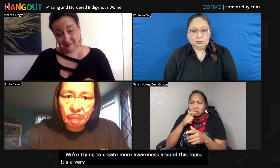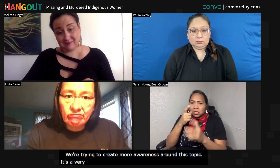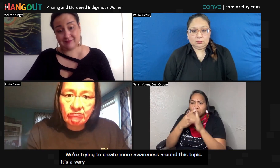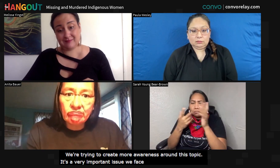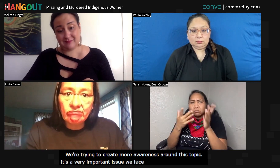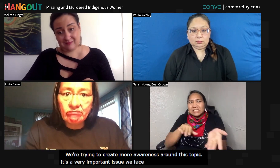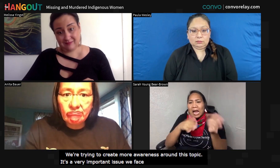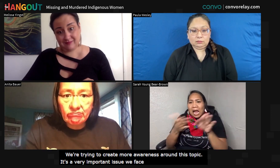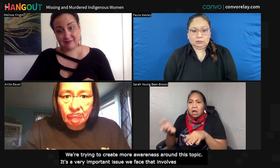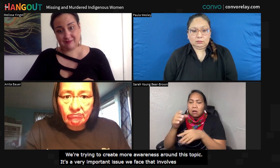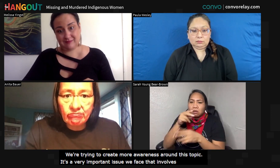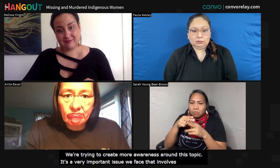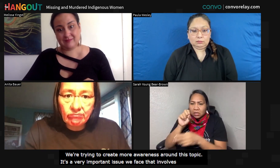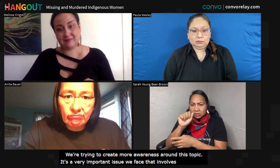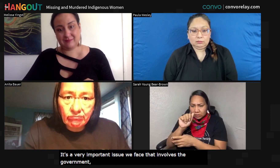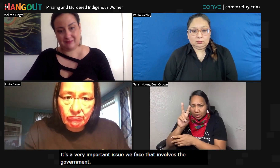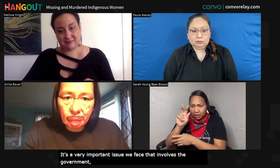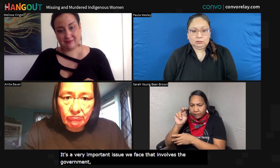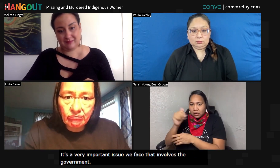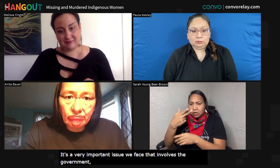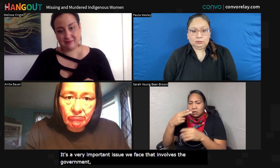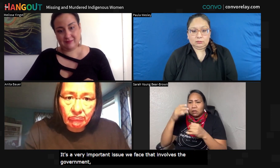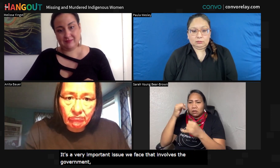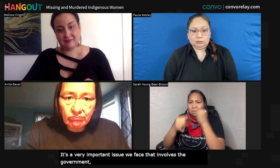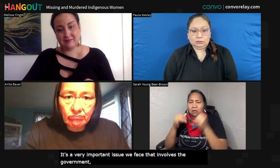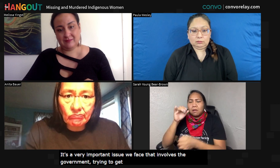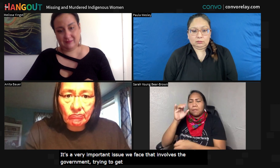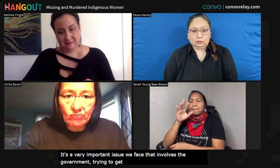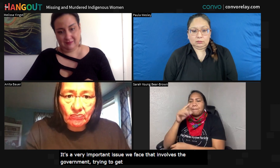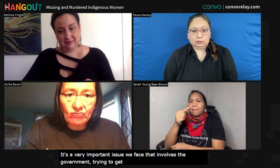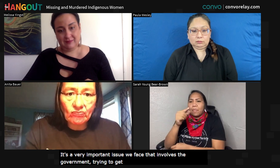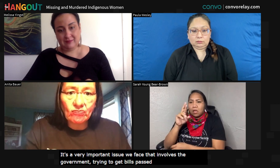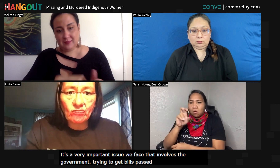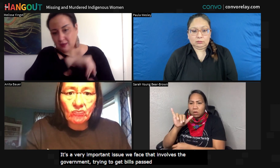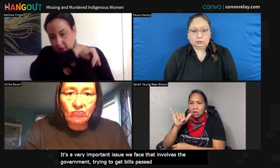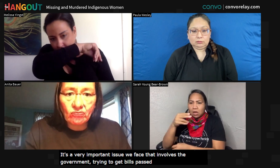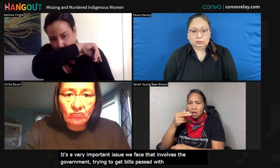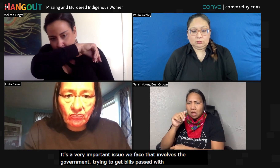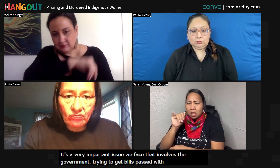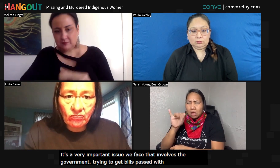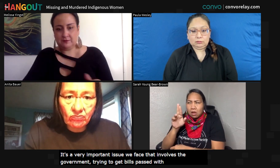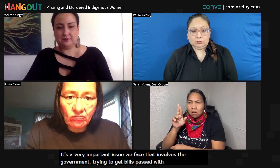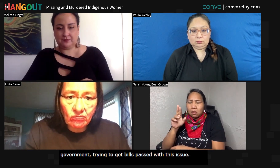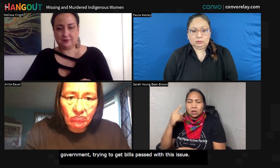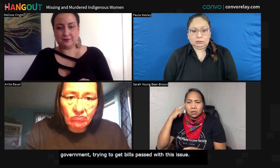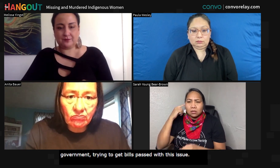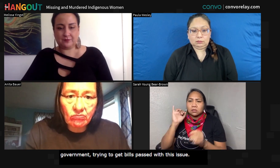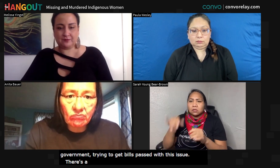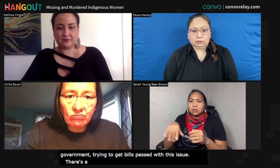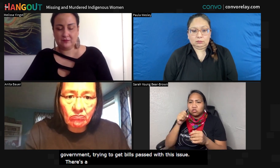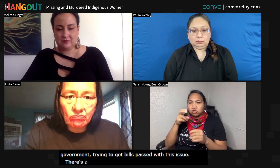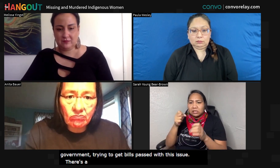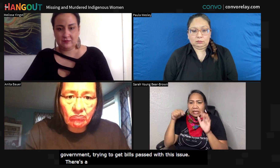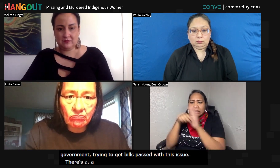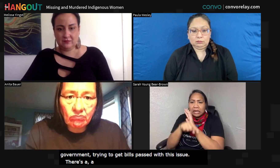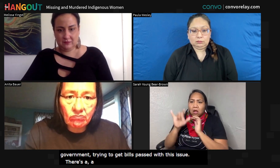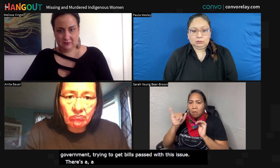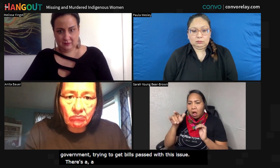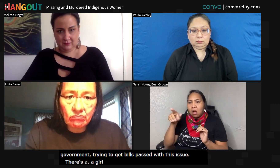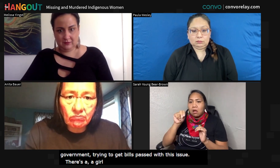with this issue. There's a girl by the name of Ave who passed,